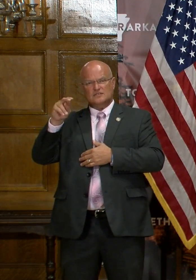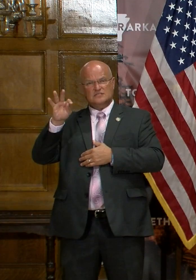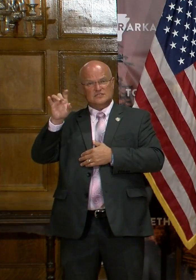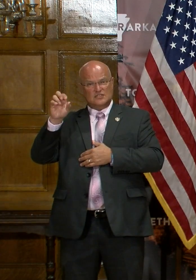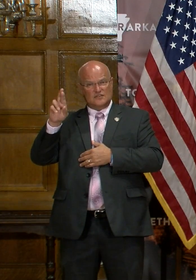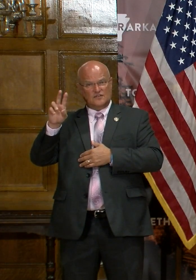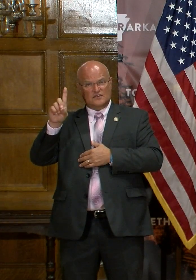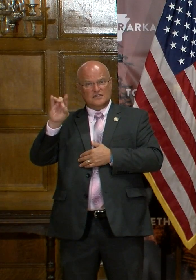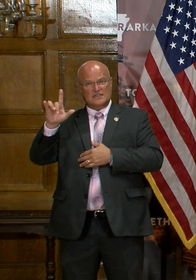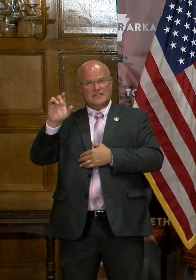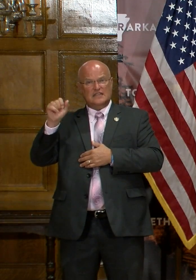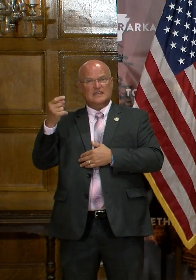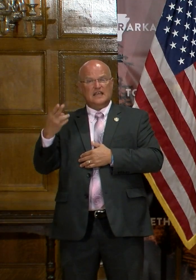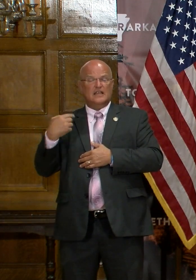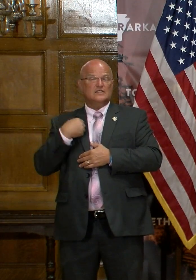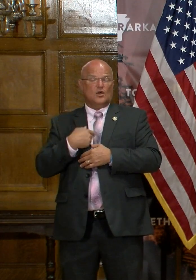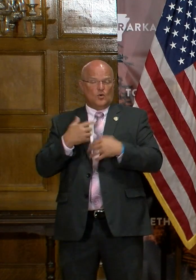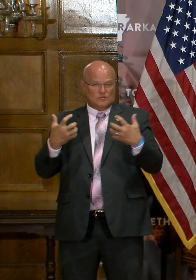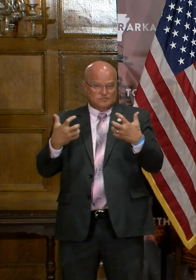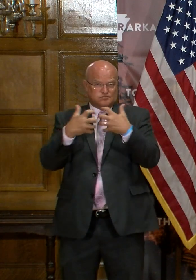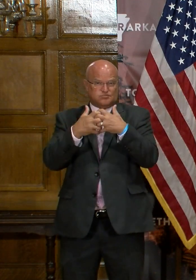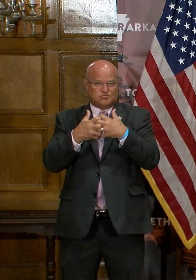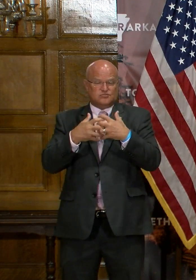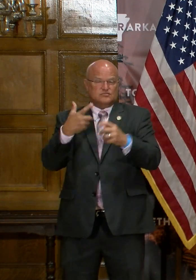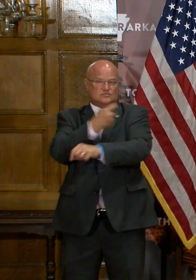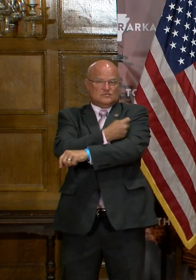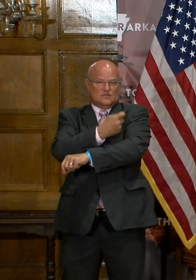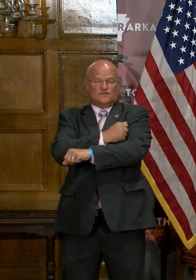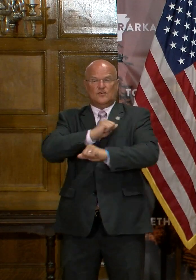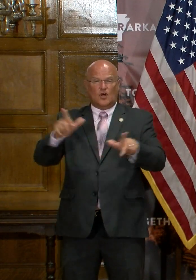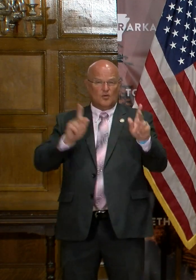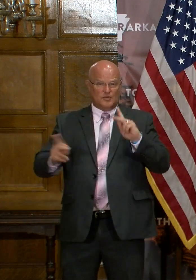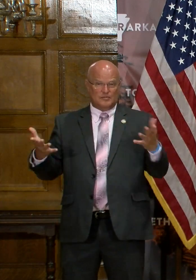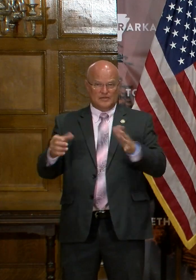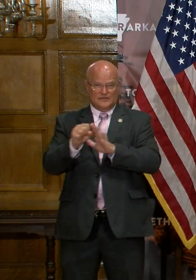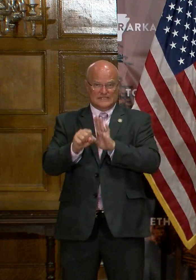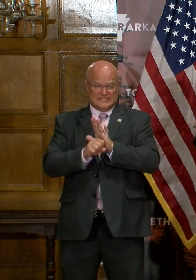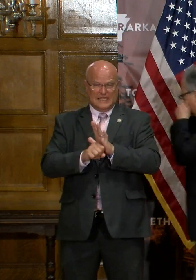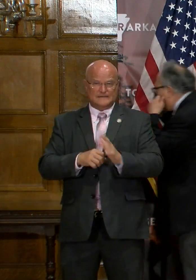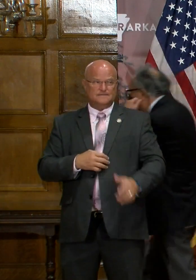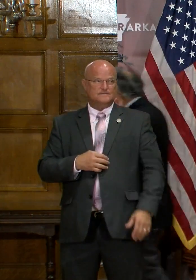program, and we're moving forward to provide that opportunity for all individuals here in the state.